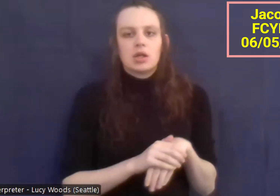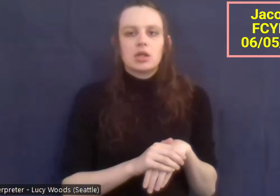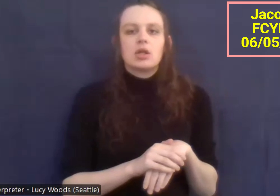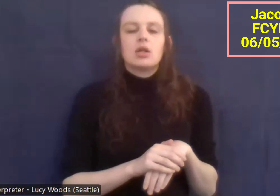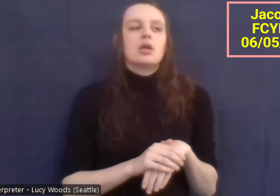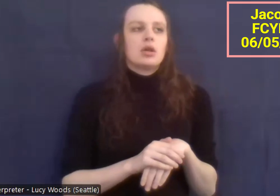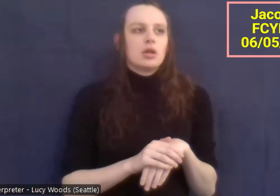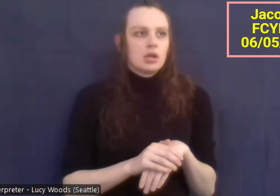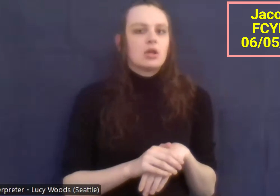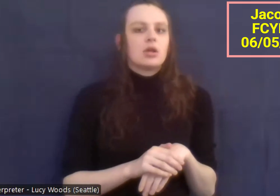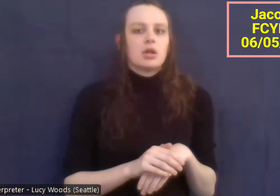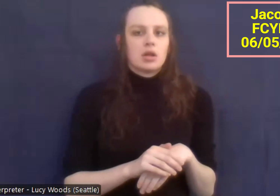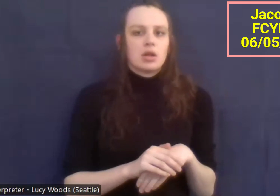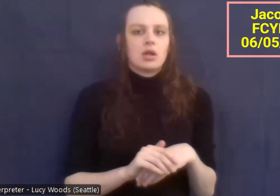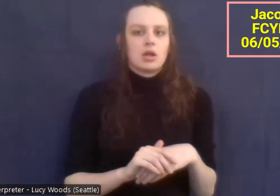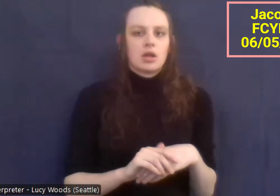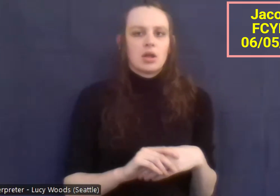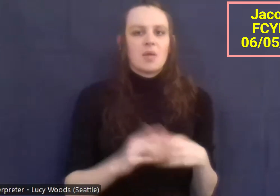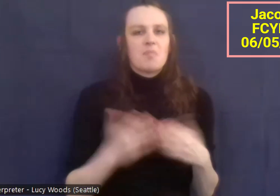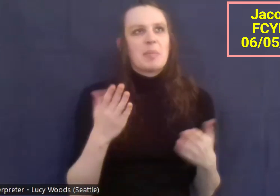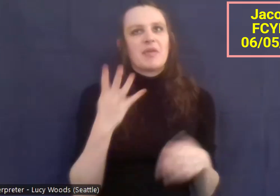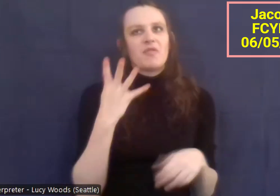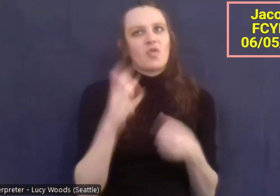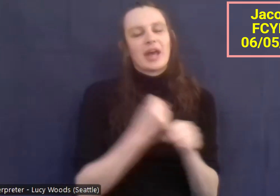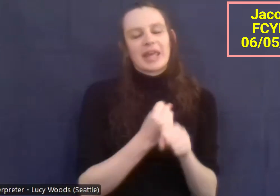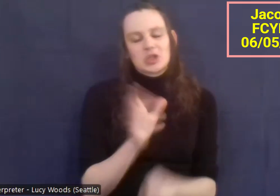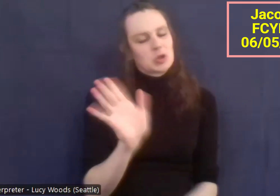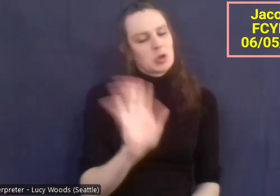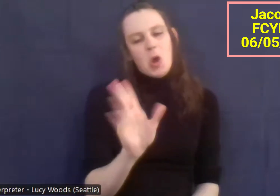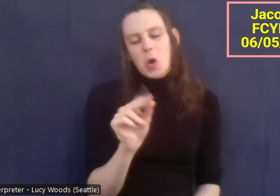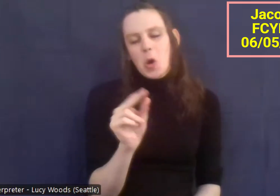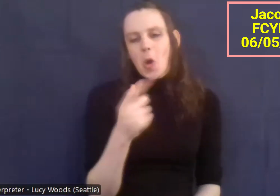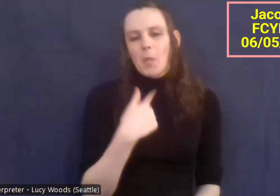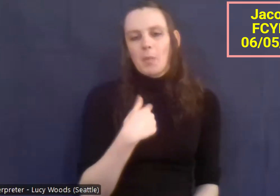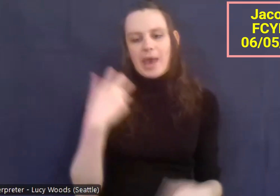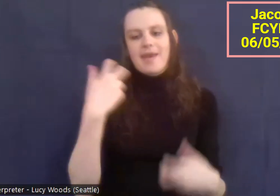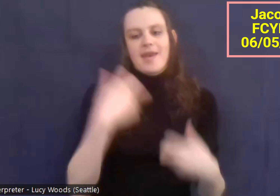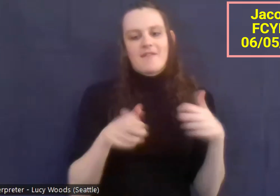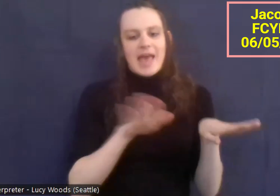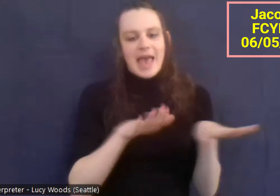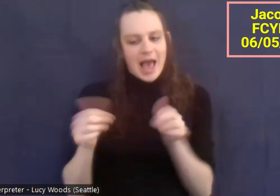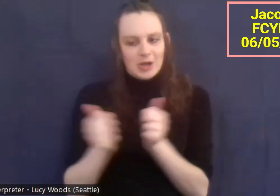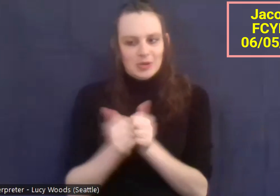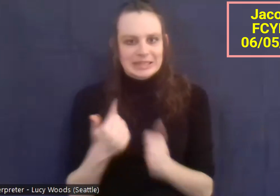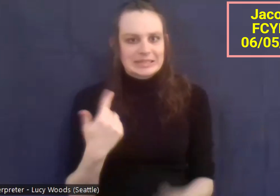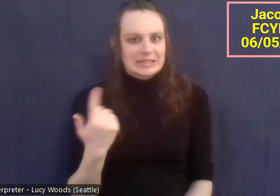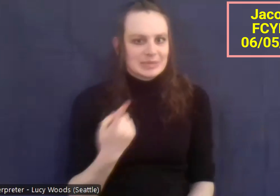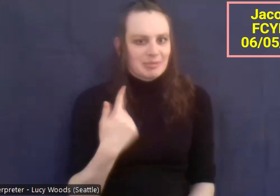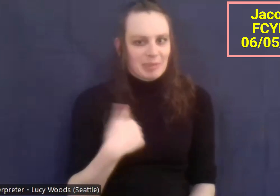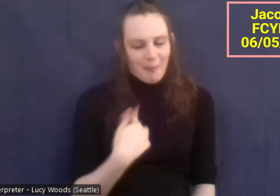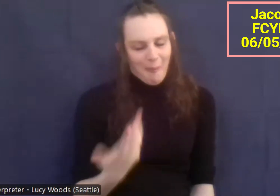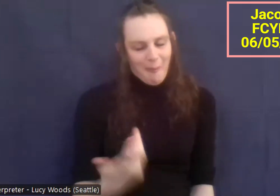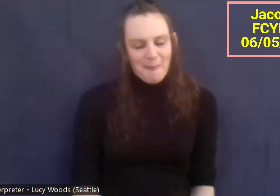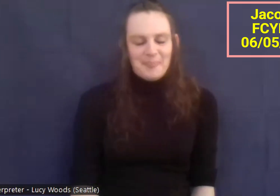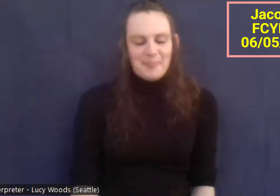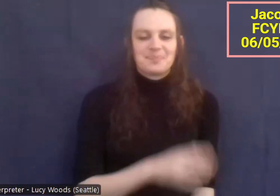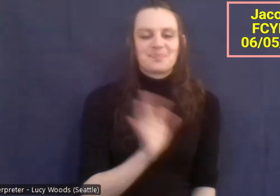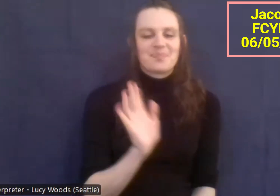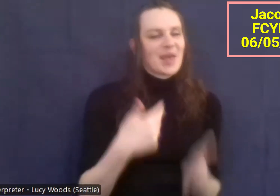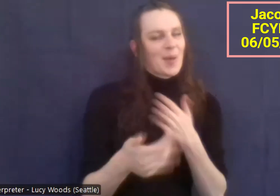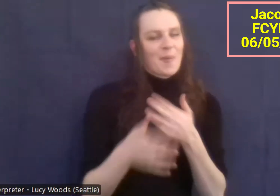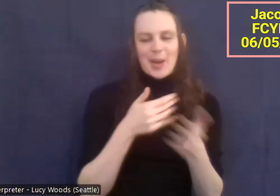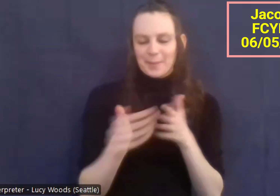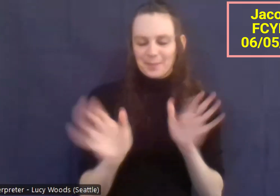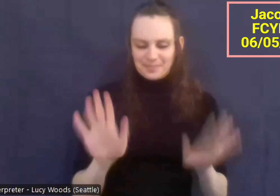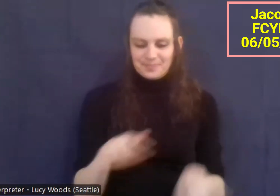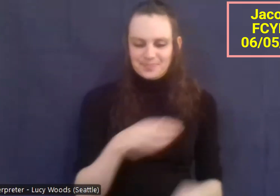I could see how you think it was 4 years. I'm quite difficult to hang out with sometimes. But anyway,